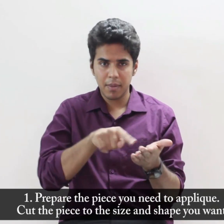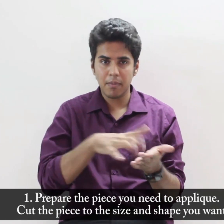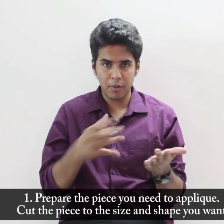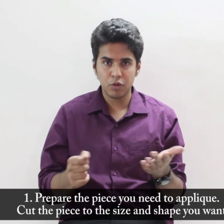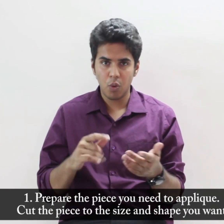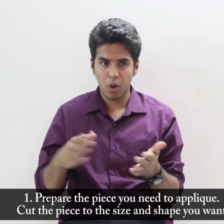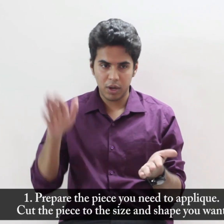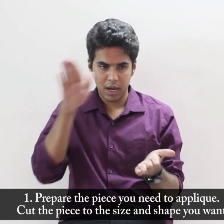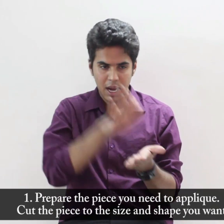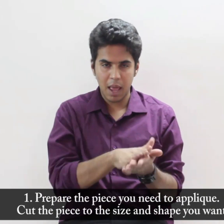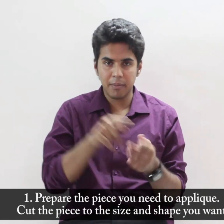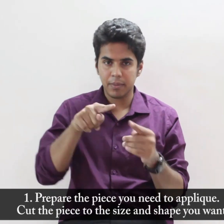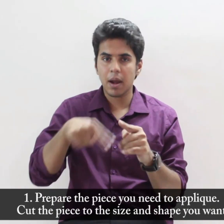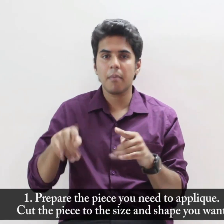want.